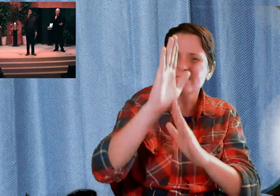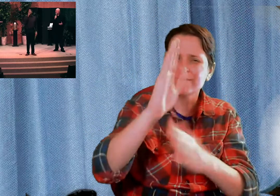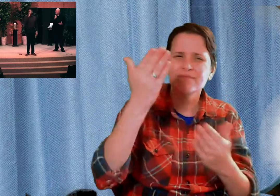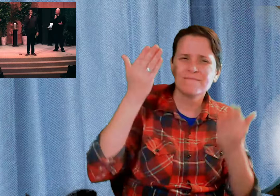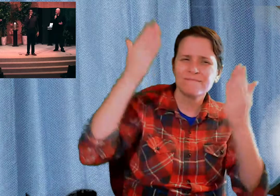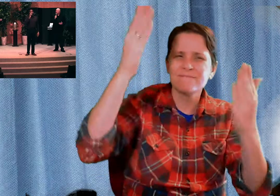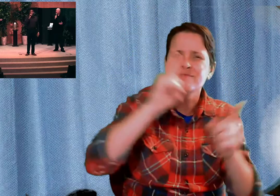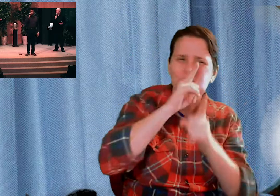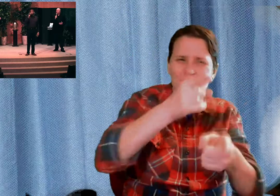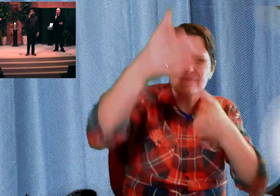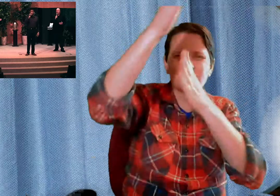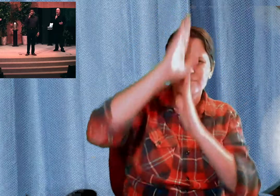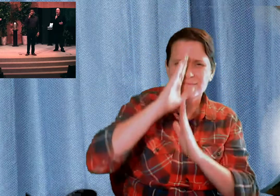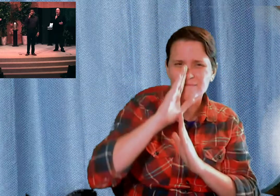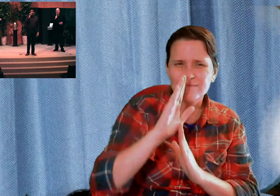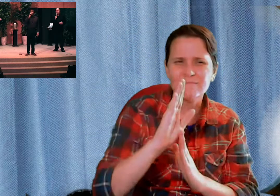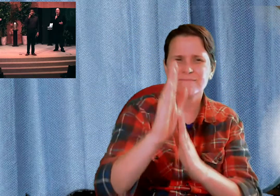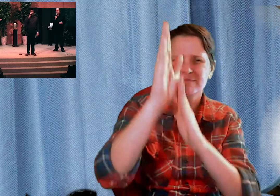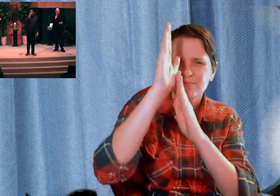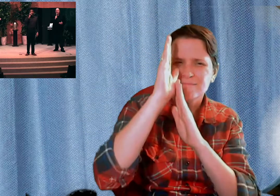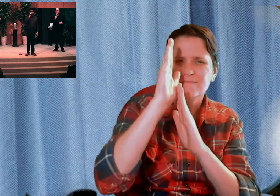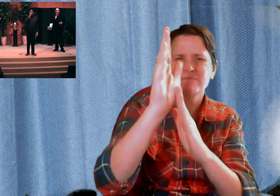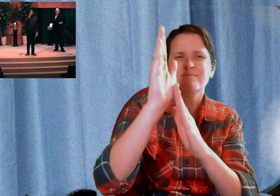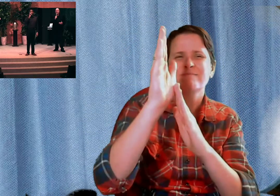God. I am